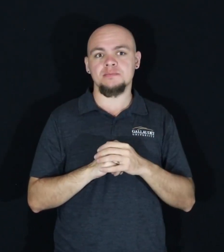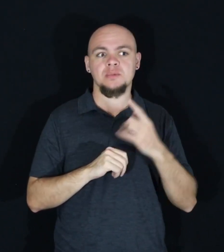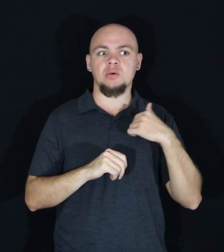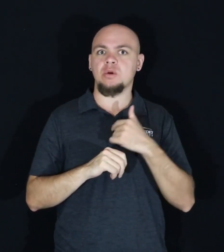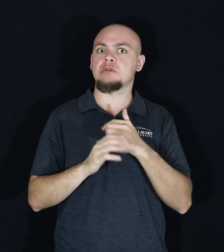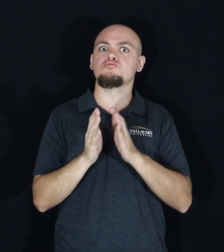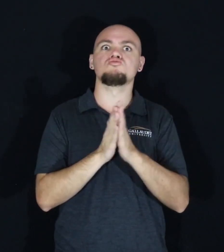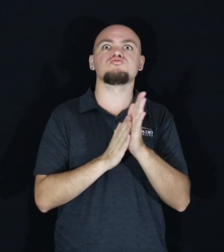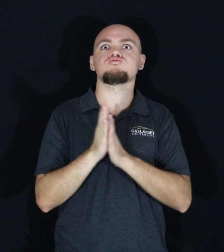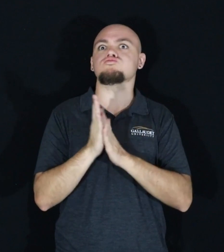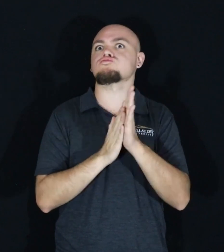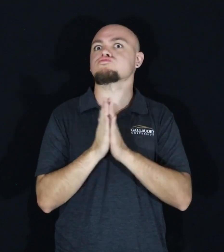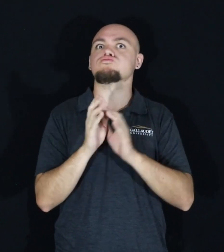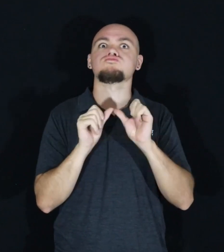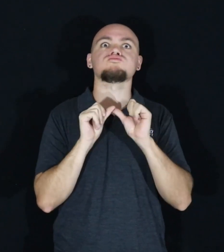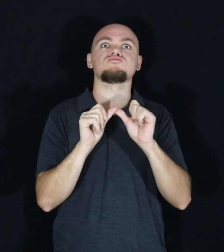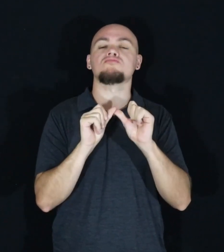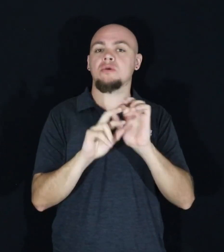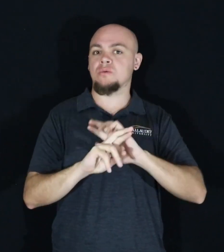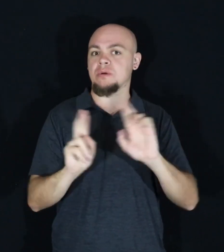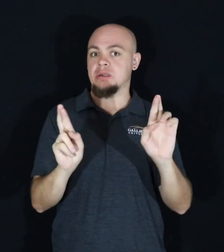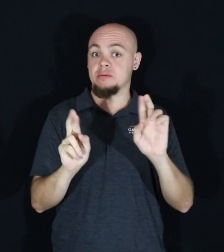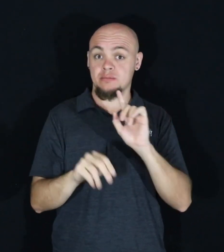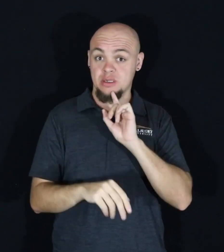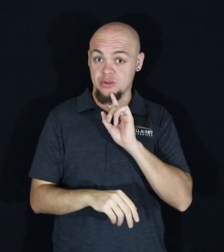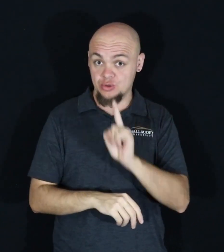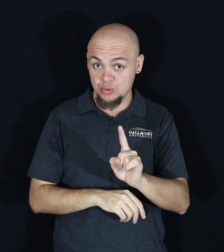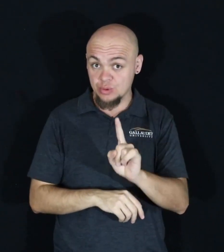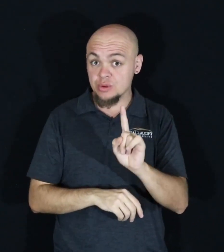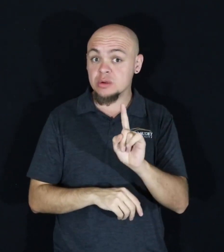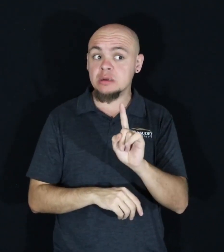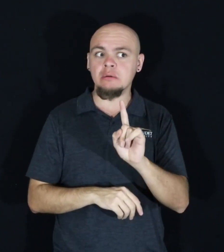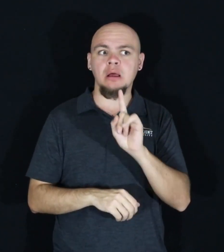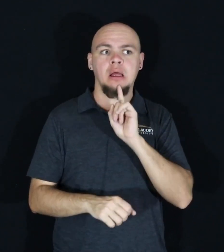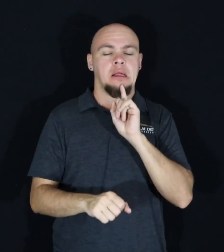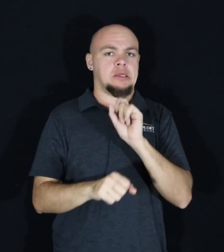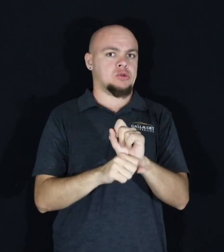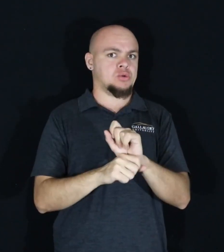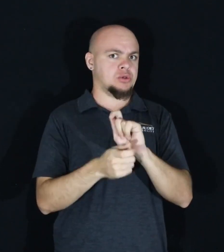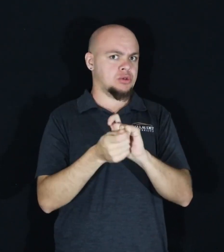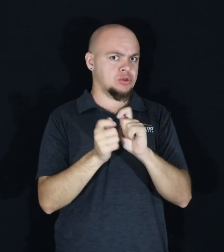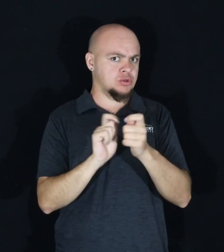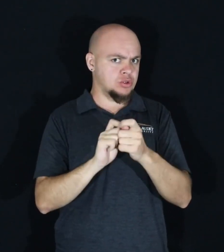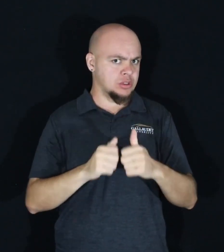a heartbeat. So is it true? Can we really change our